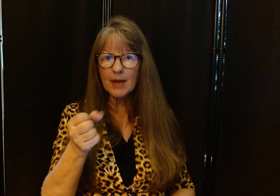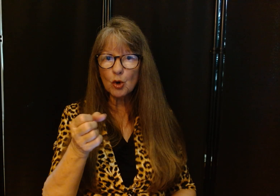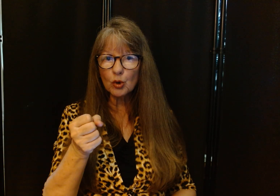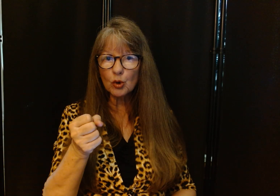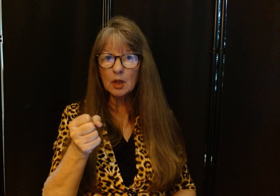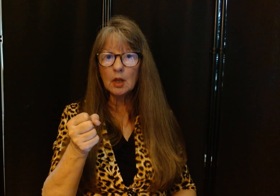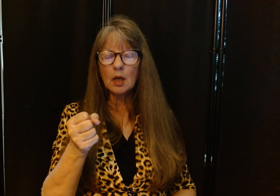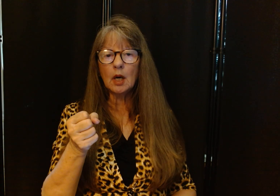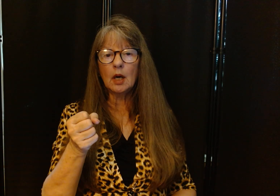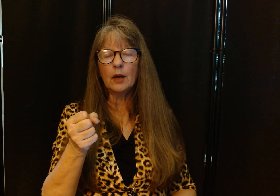milk,